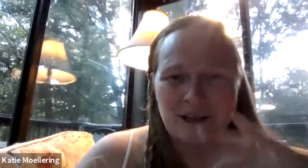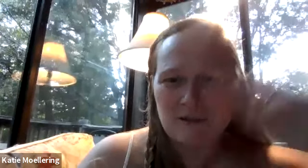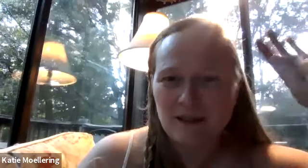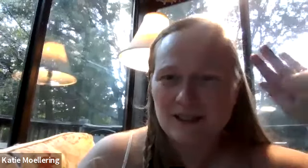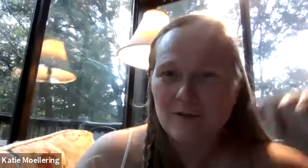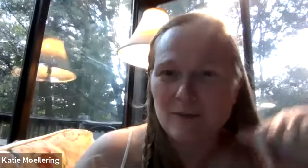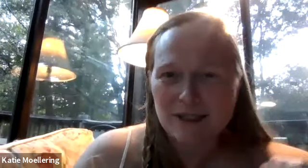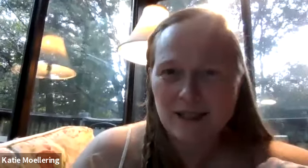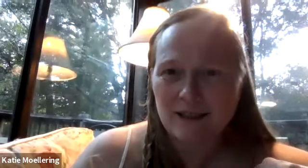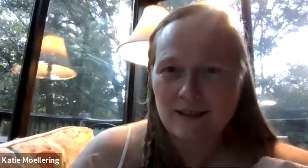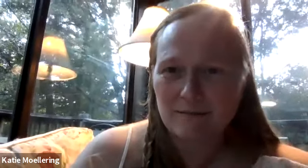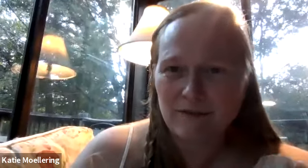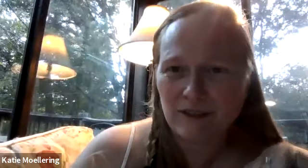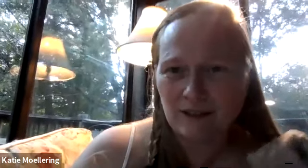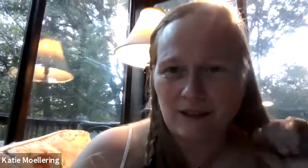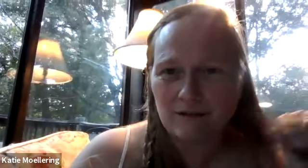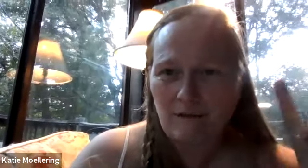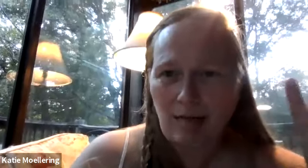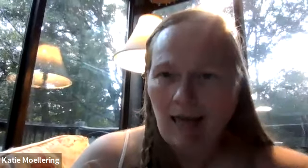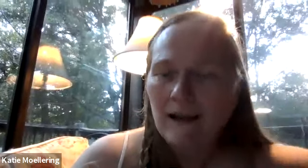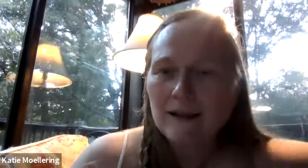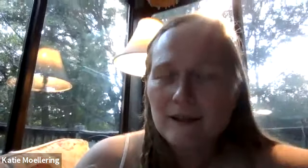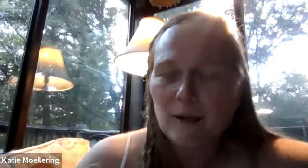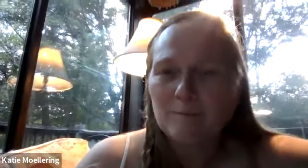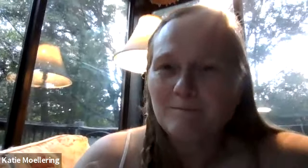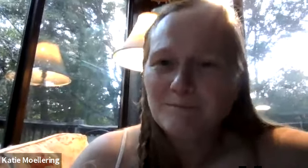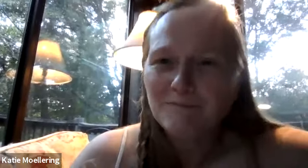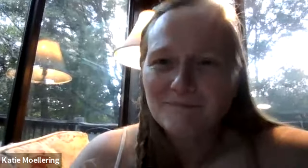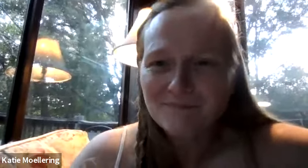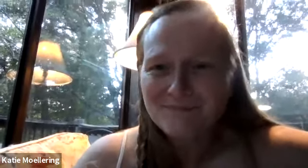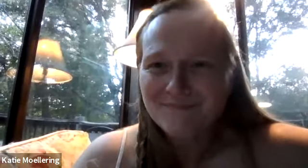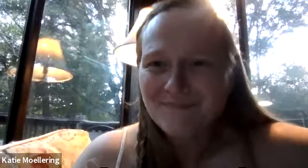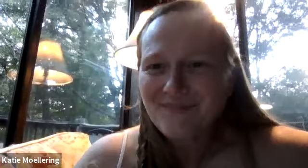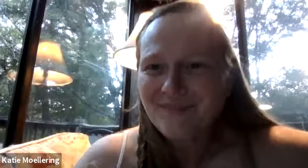off because I've been sick and I'm feeling kind of so.